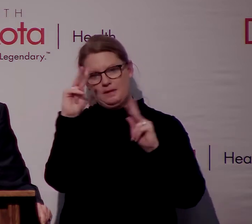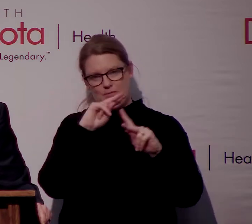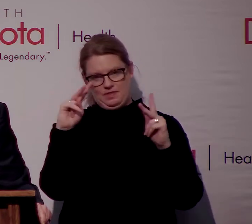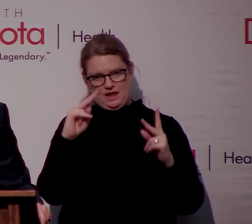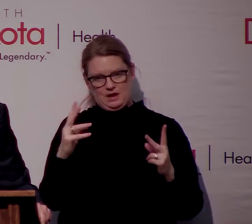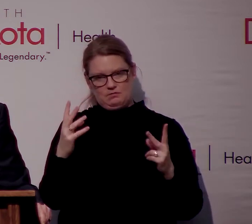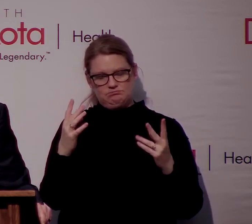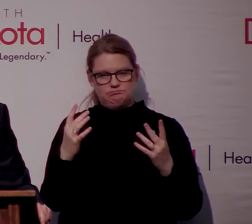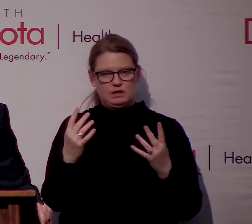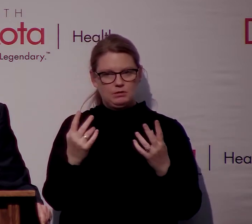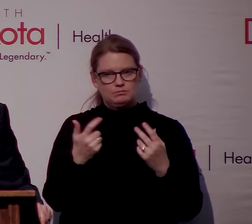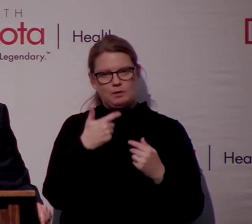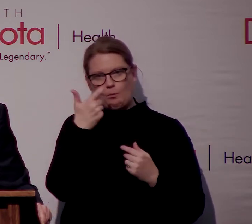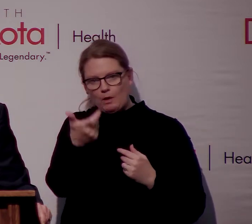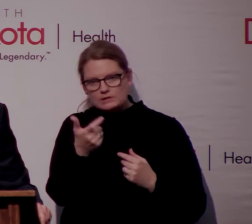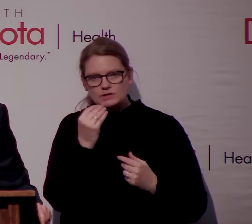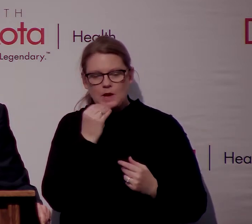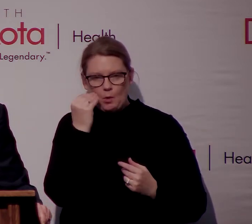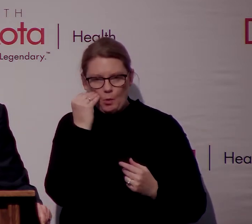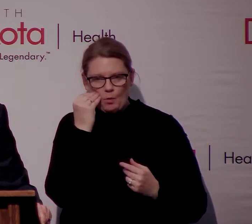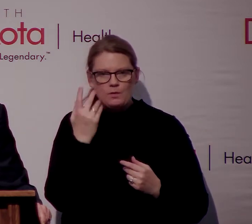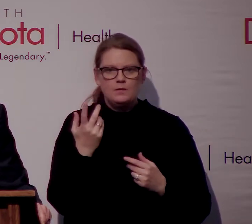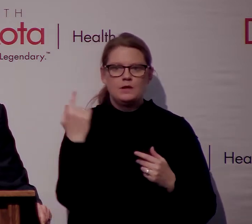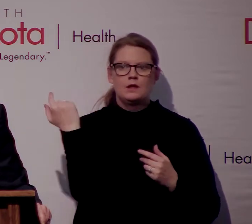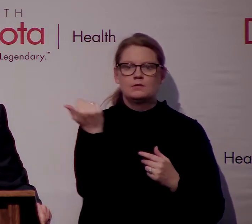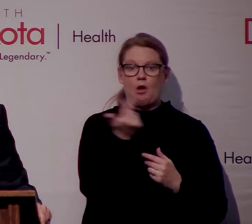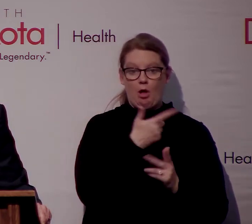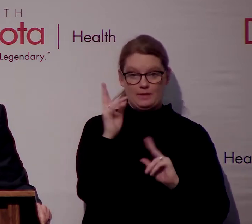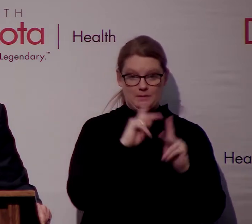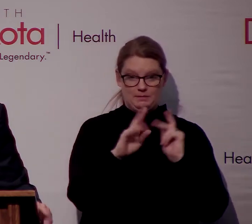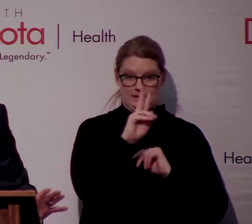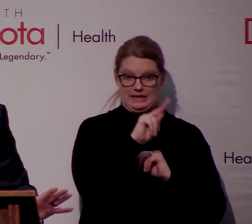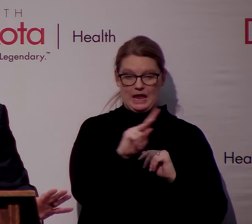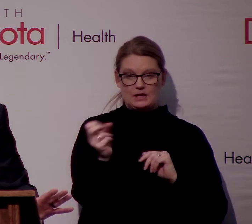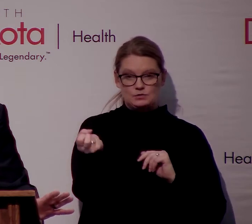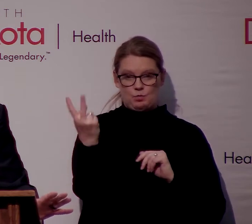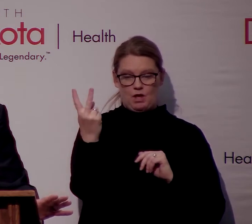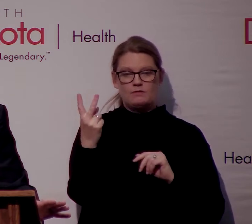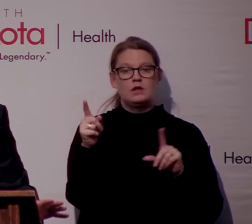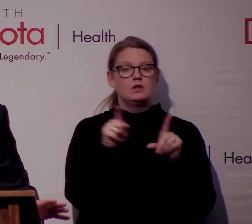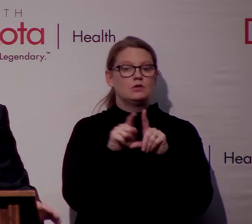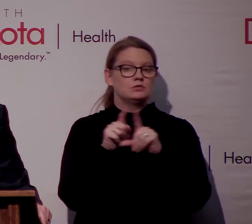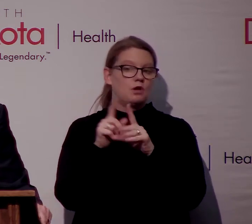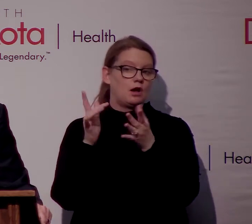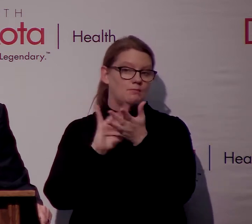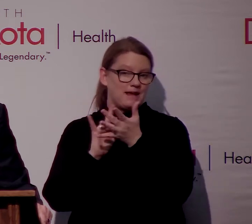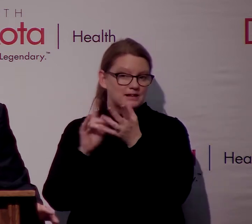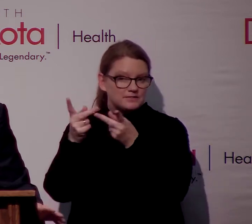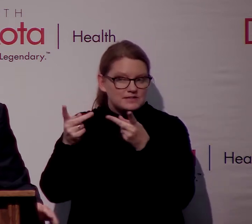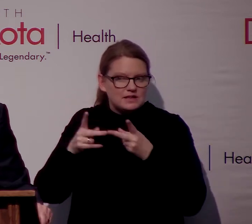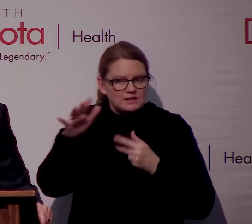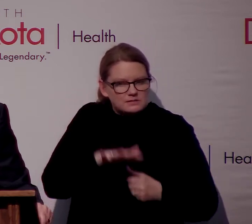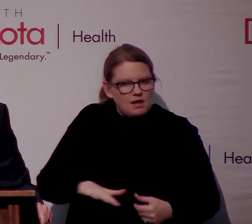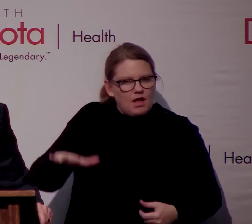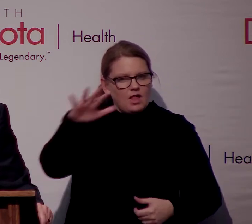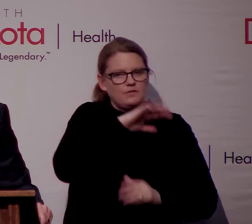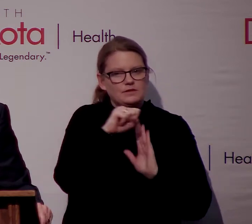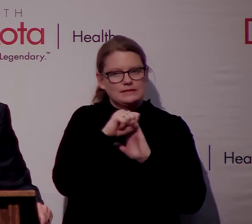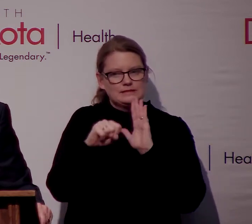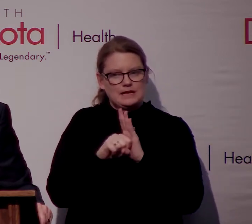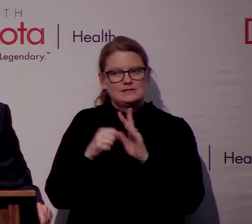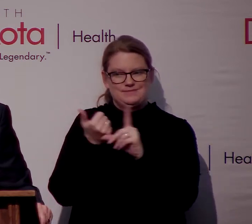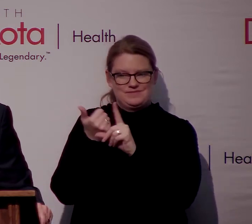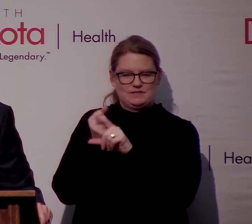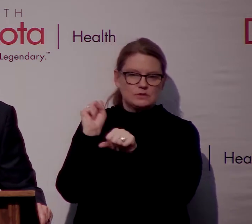people in K-12 and in our medical facilities around the state that are working to get ready to help